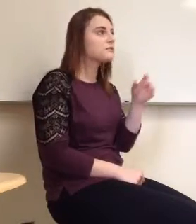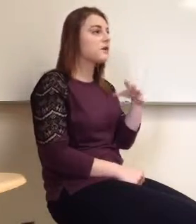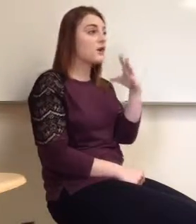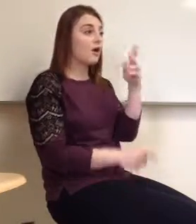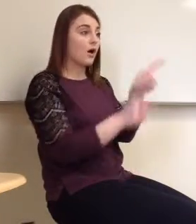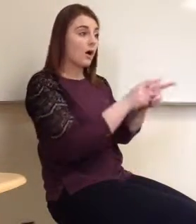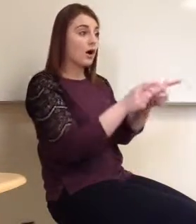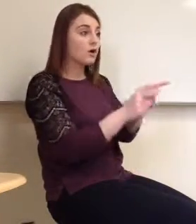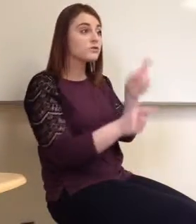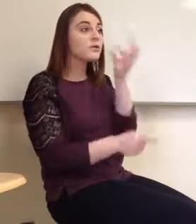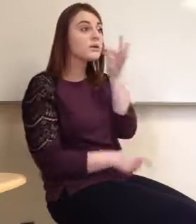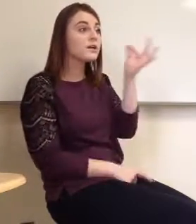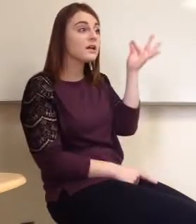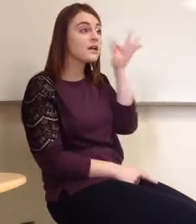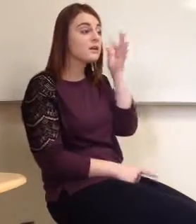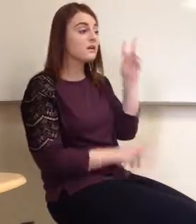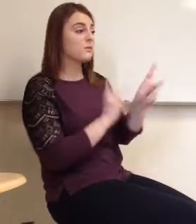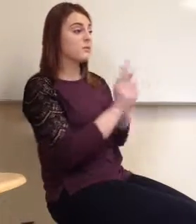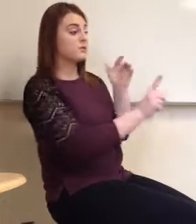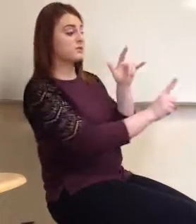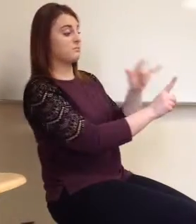Why is he ridiculed?